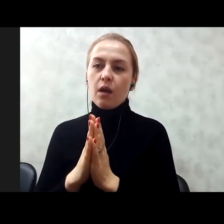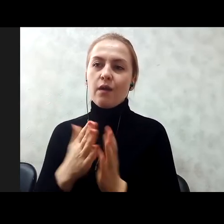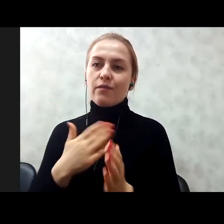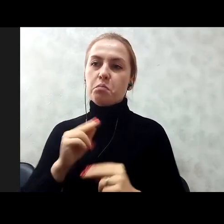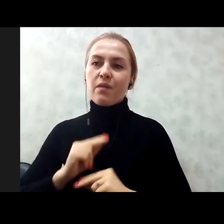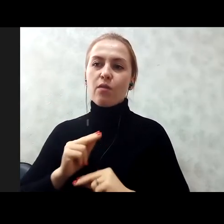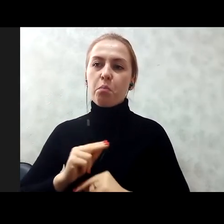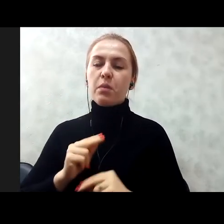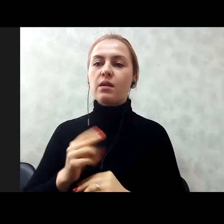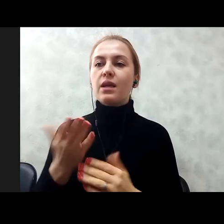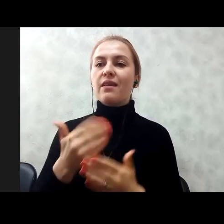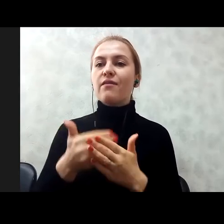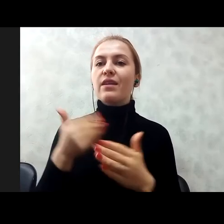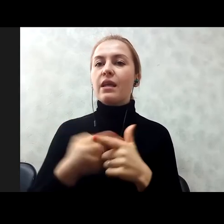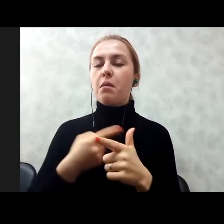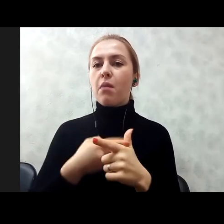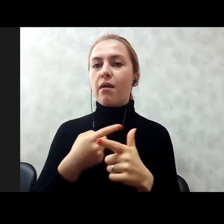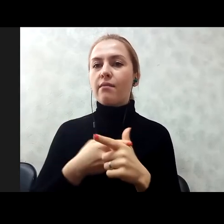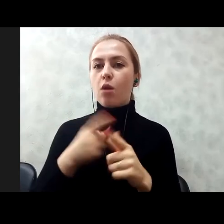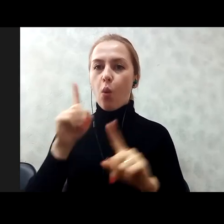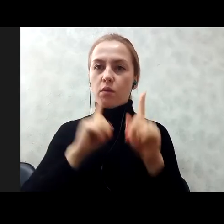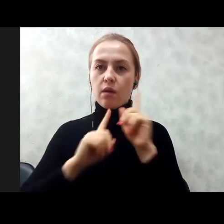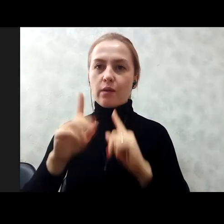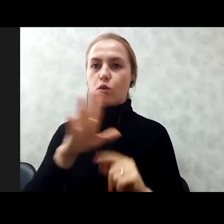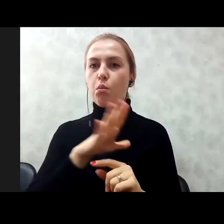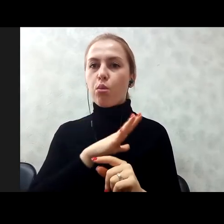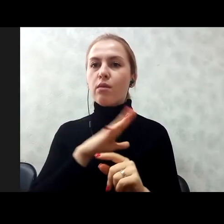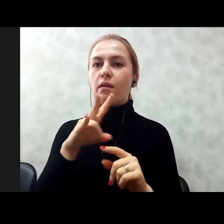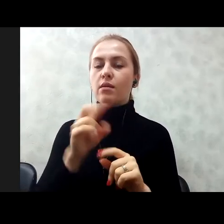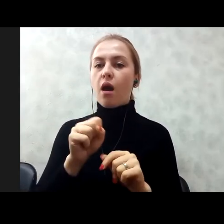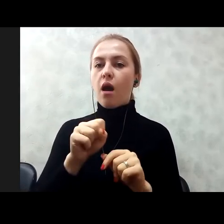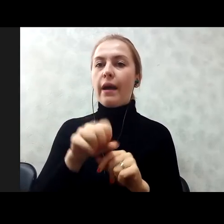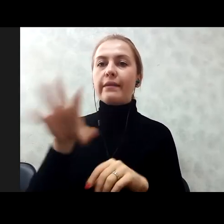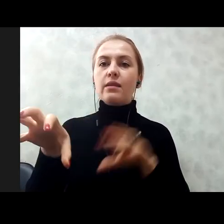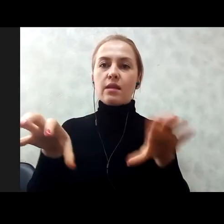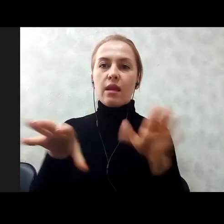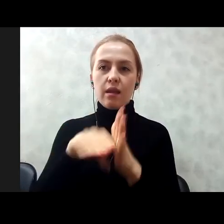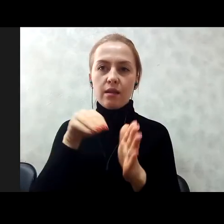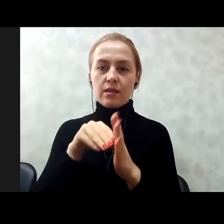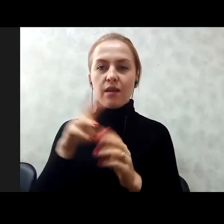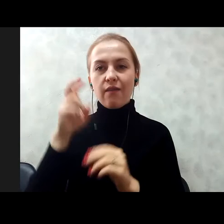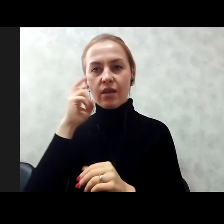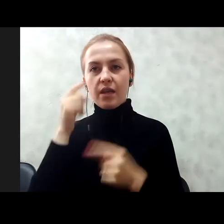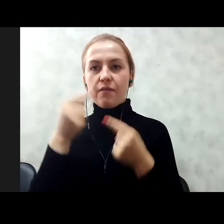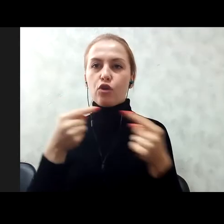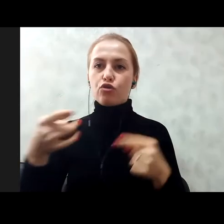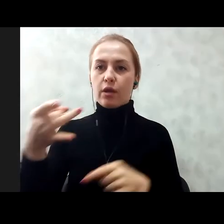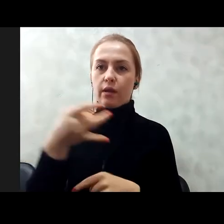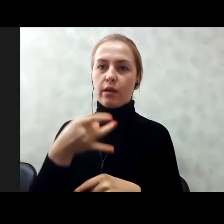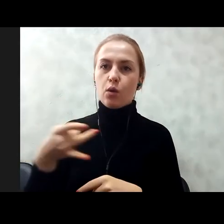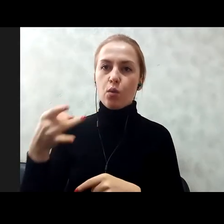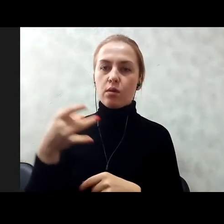polling stations in Kiev and surrounding areas. The turnout This turned out to be very